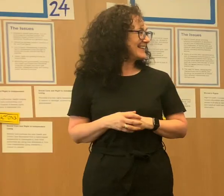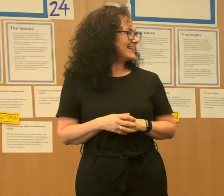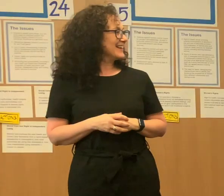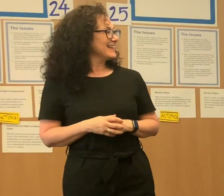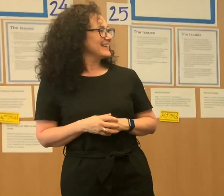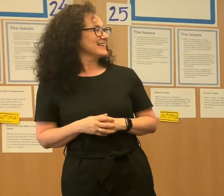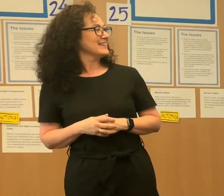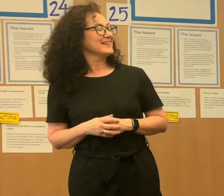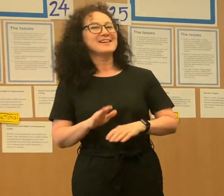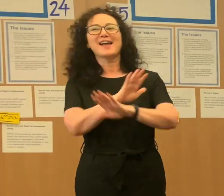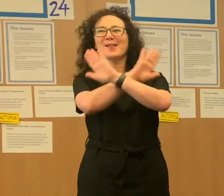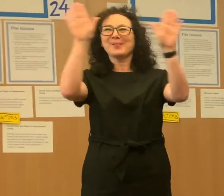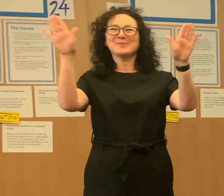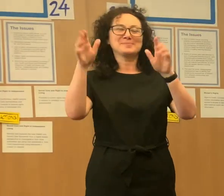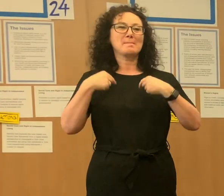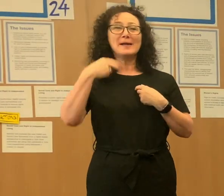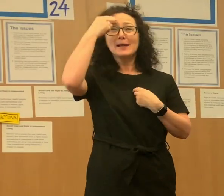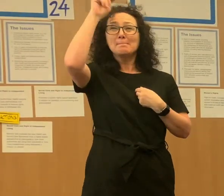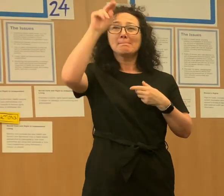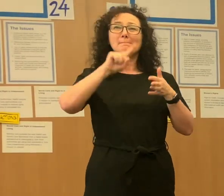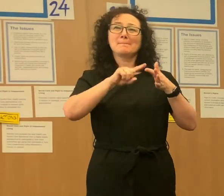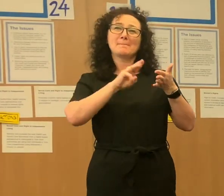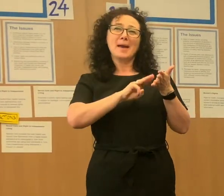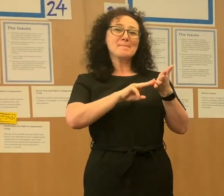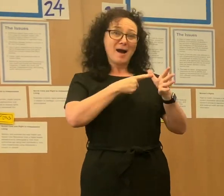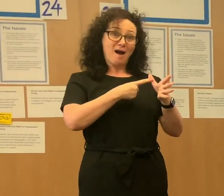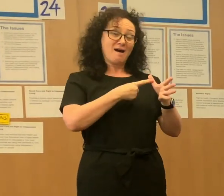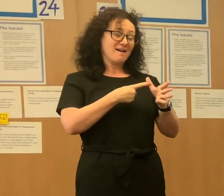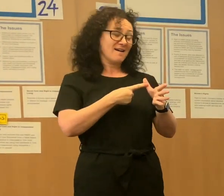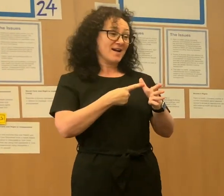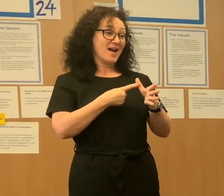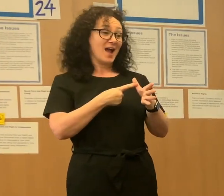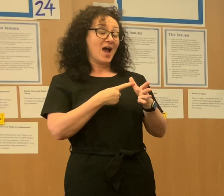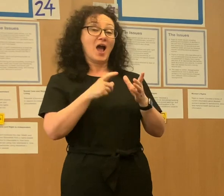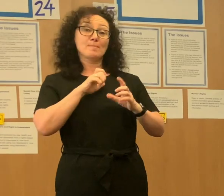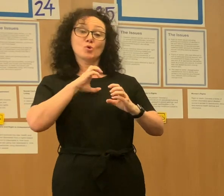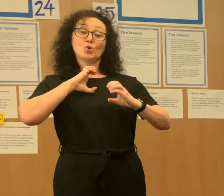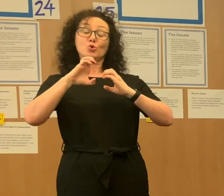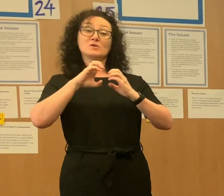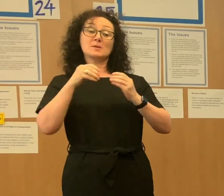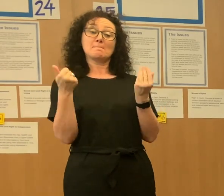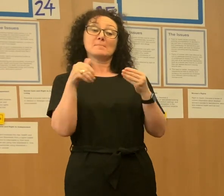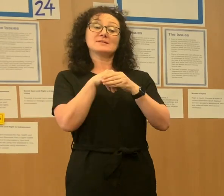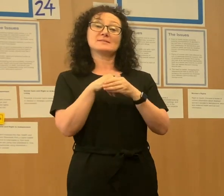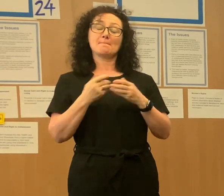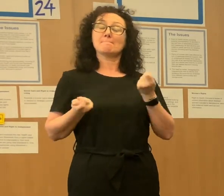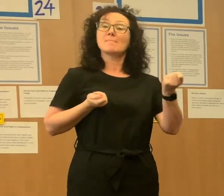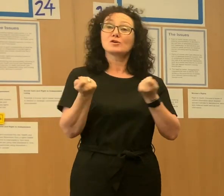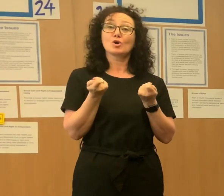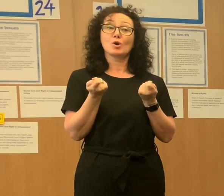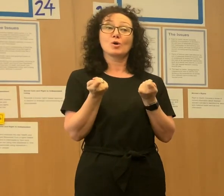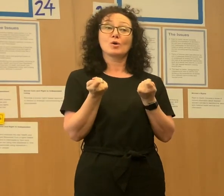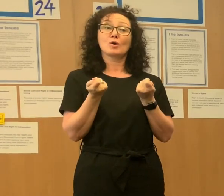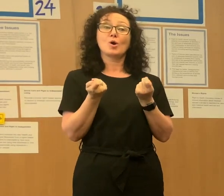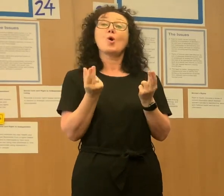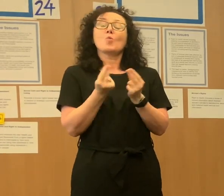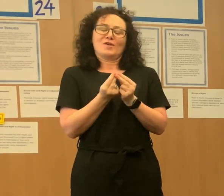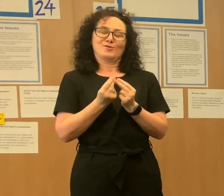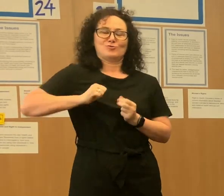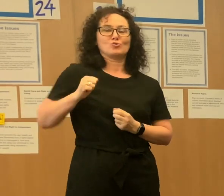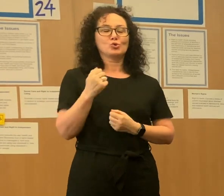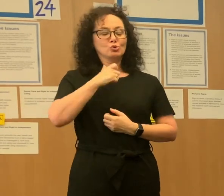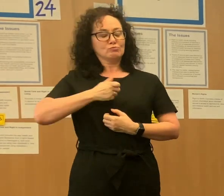Perfect. Hi everybody, my name's Emma. I'm the Communications and Participation Manager with the Scottish Human Rights